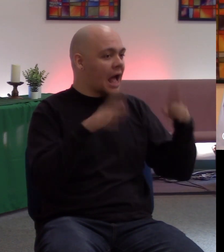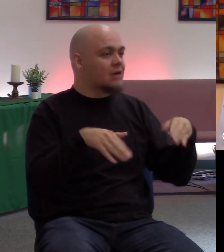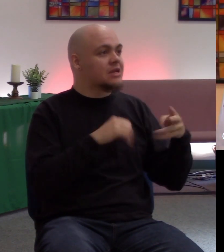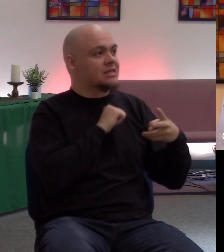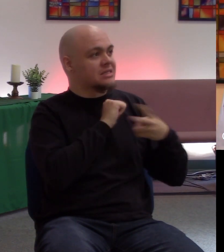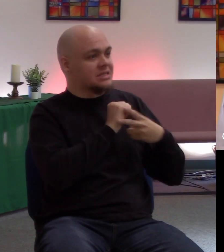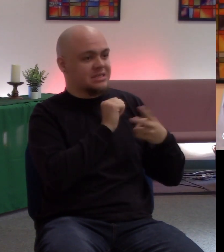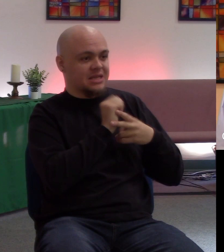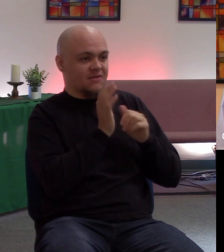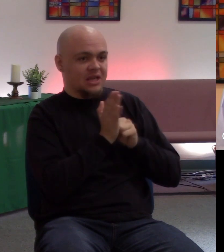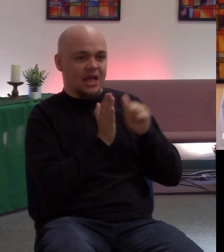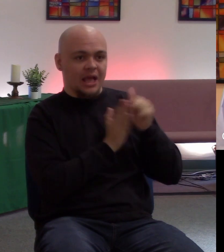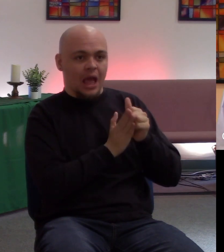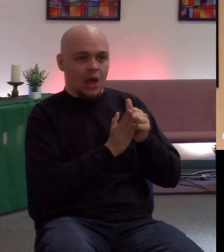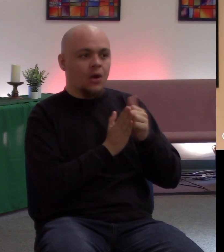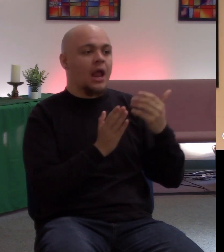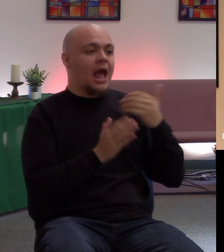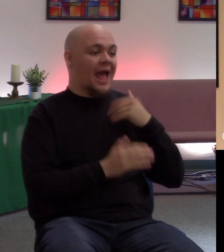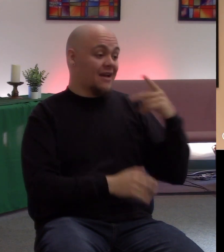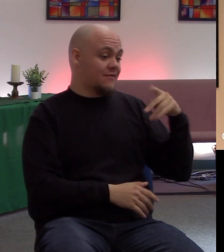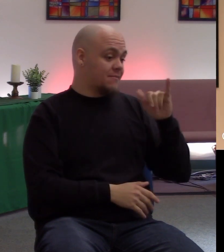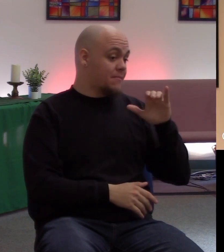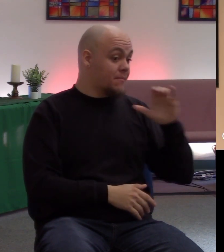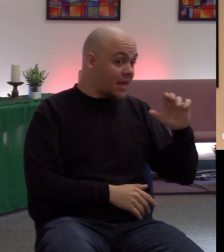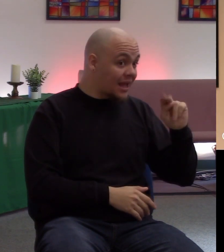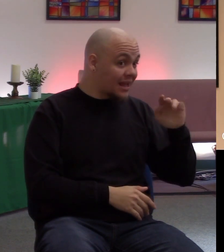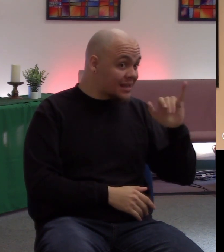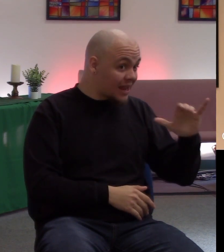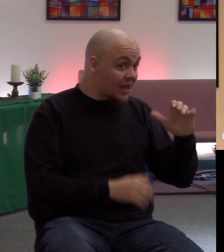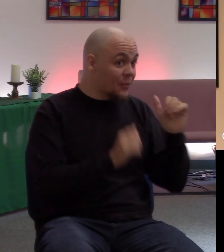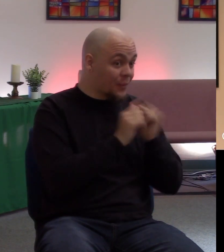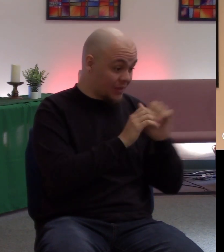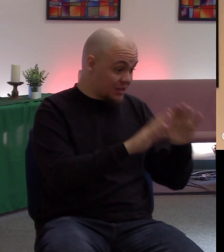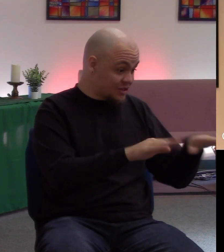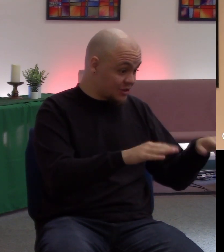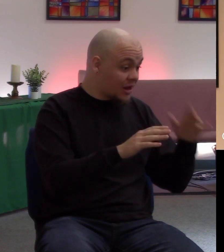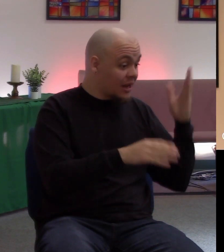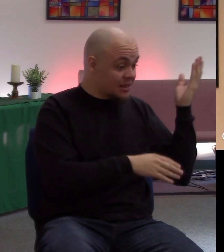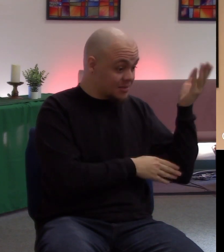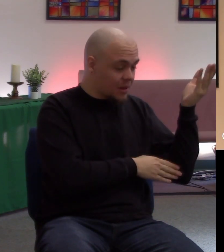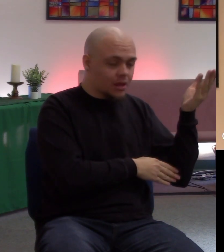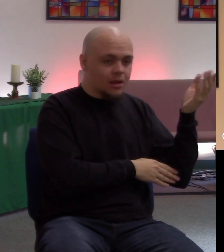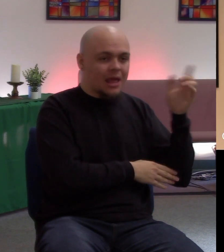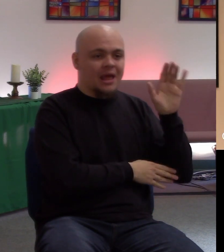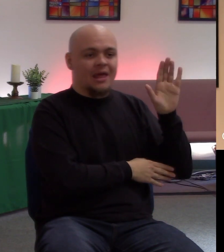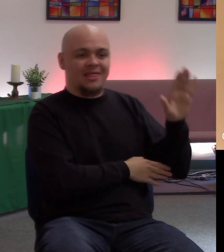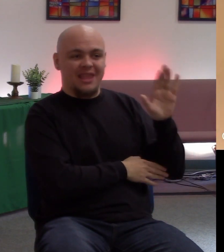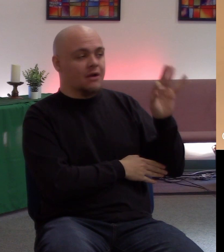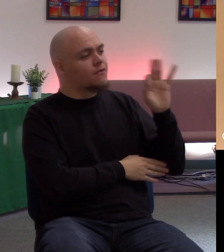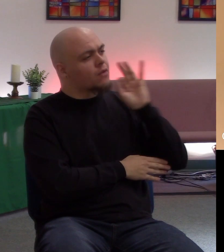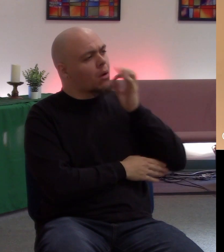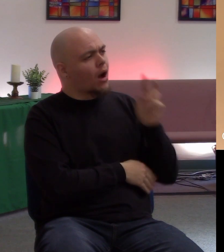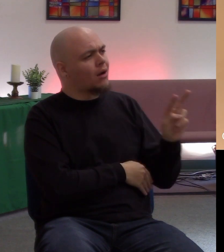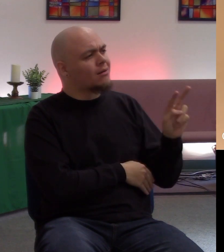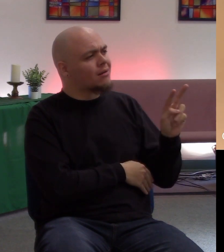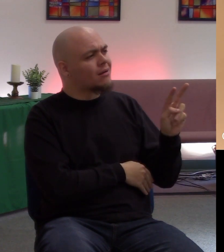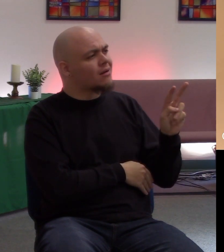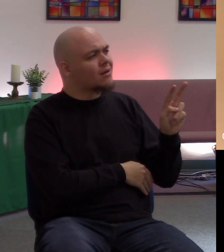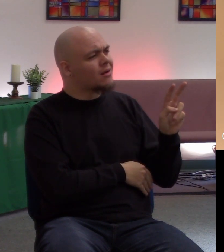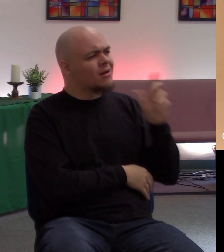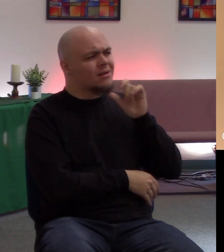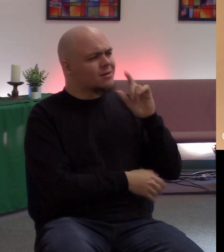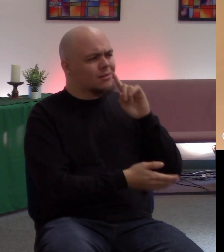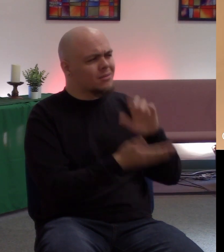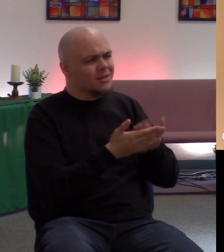their multi-million-dollar mansion and their savings account and they are planning a picnic with games for children to be the guest speaker at it, that's